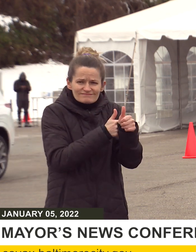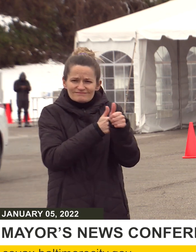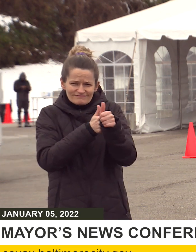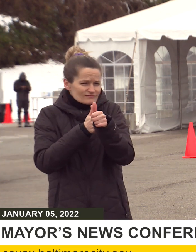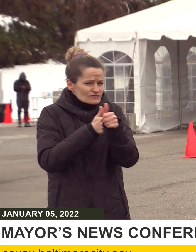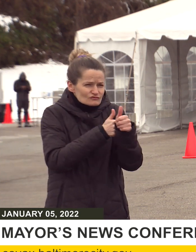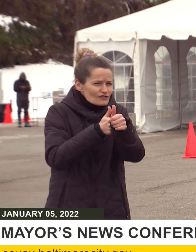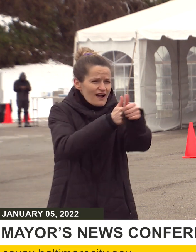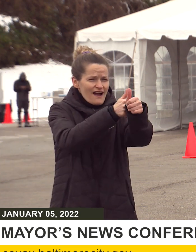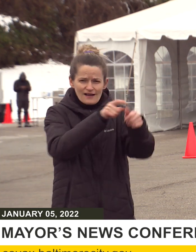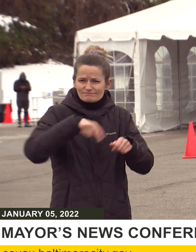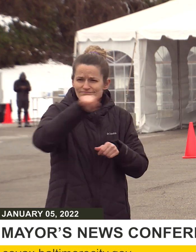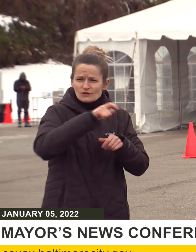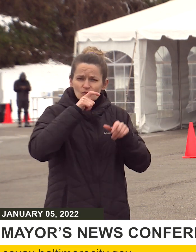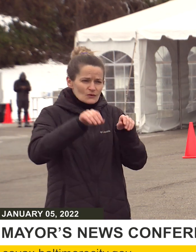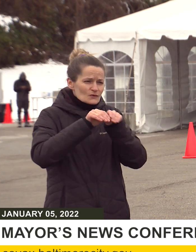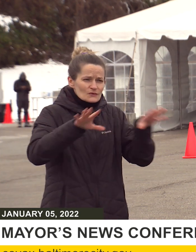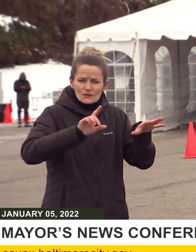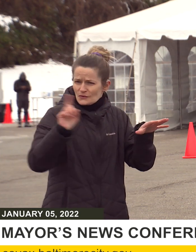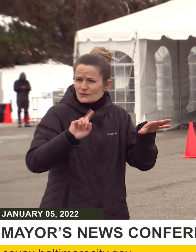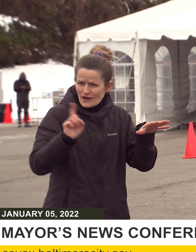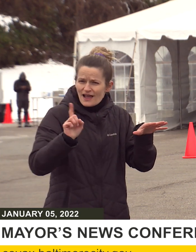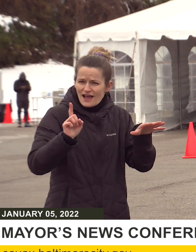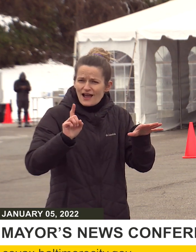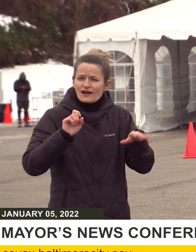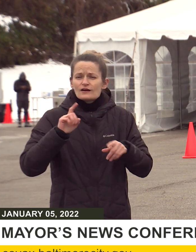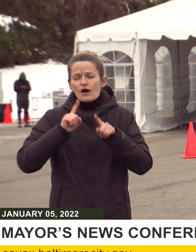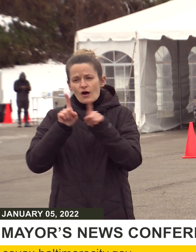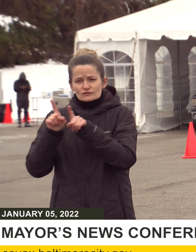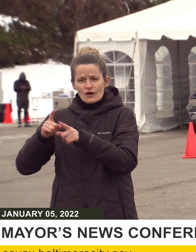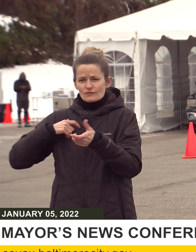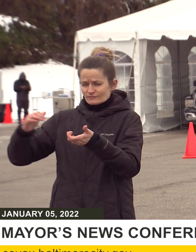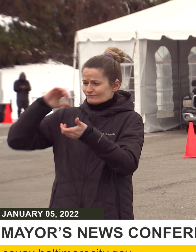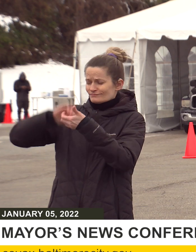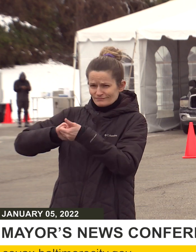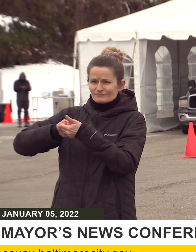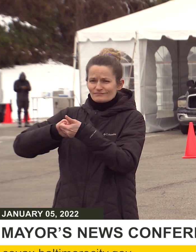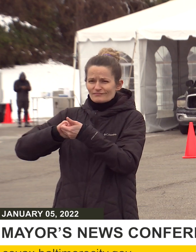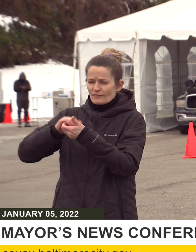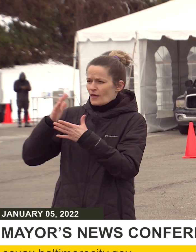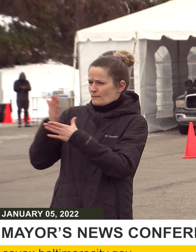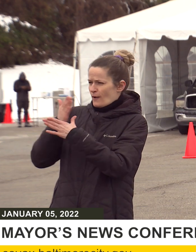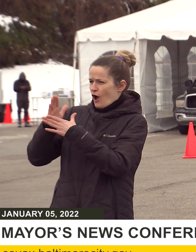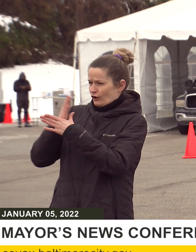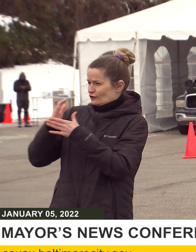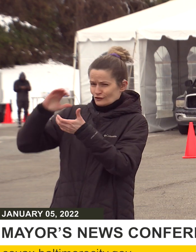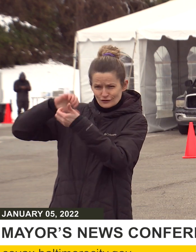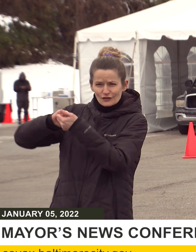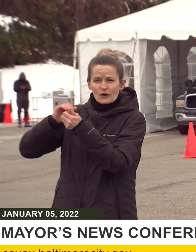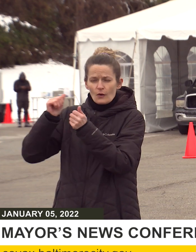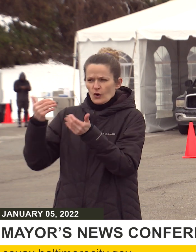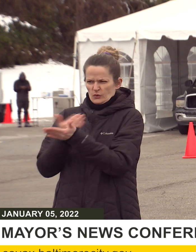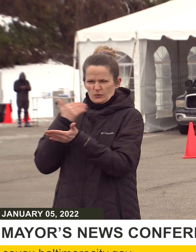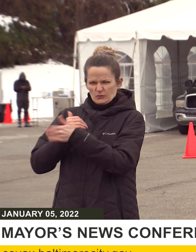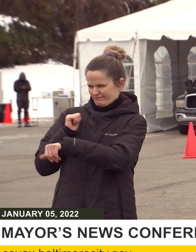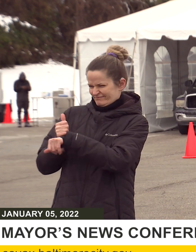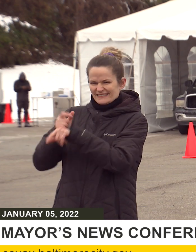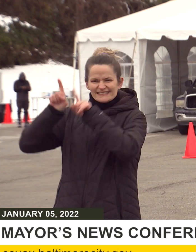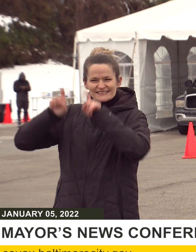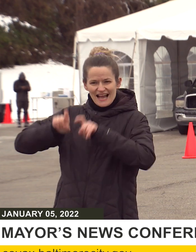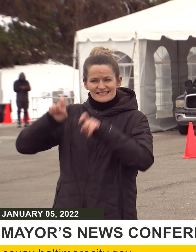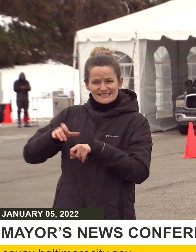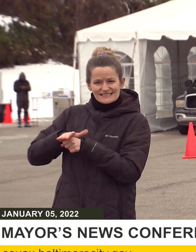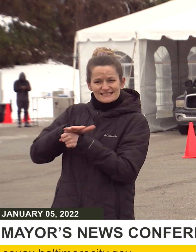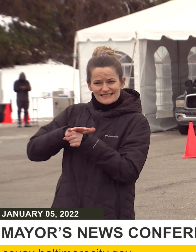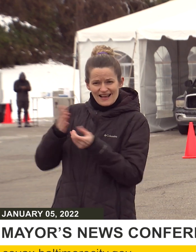with a partnership with Councilman Seifler to stand up this new testing site right here at the former Pimlico Middle School, also known as the